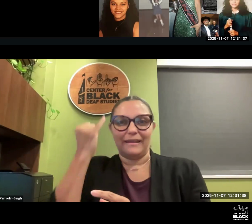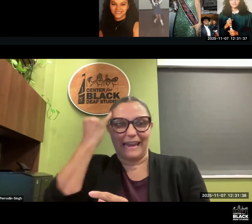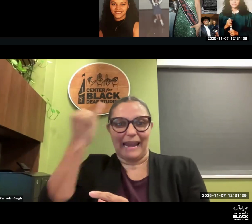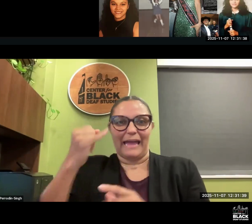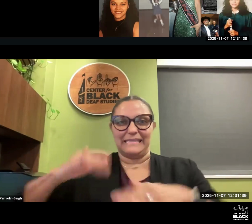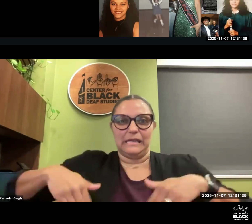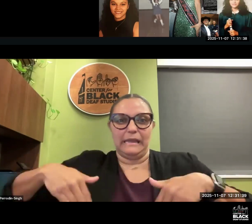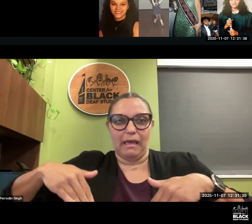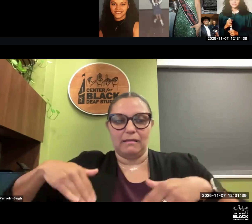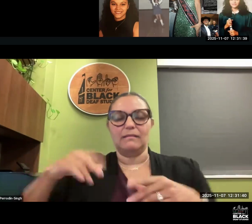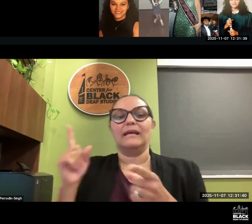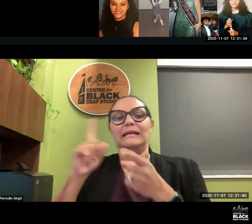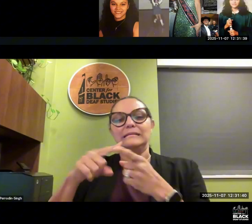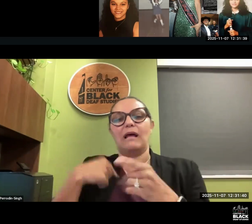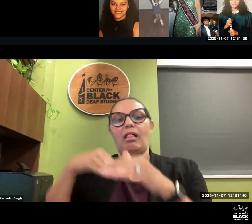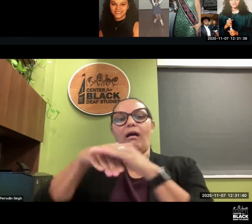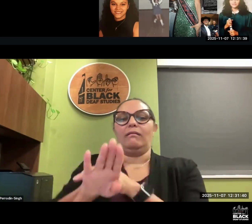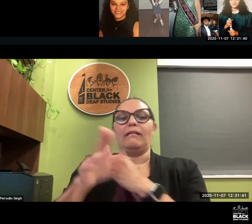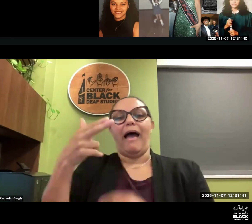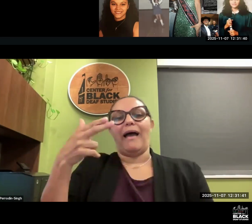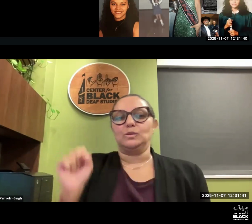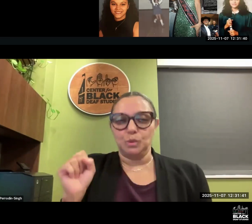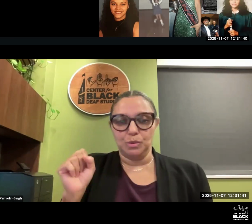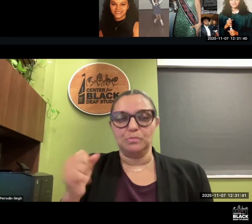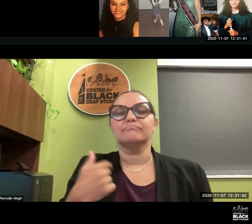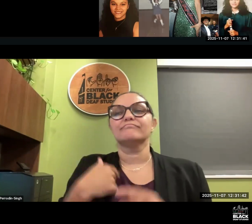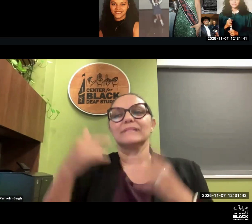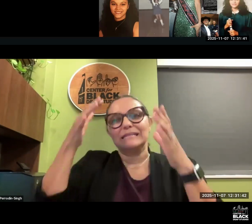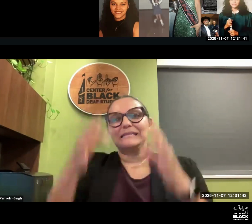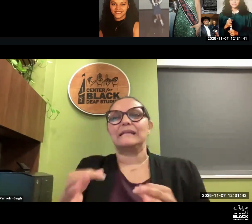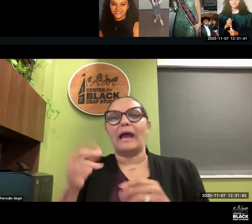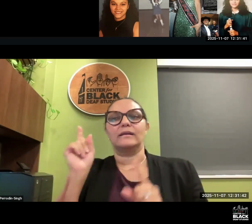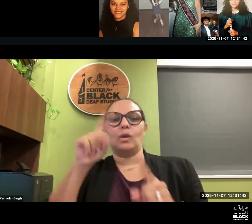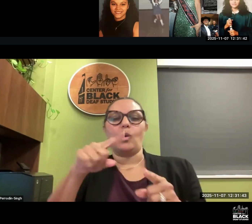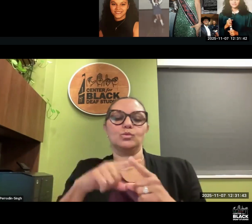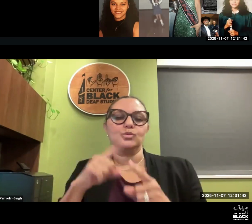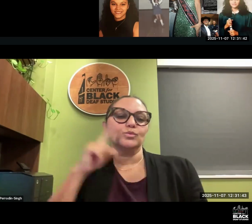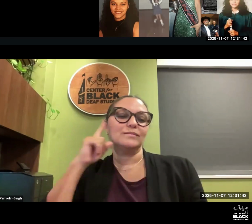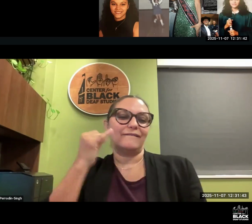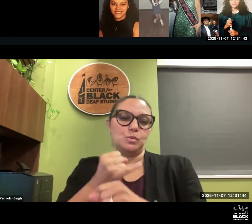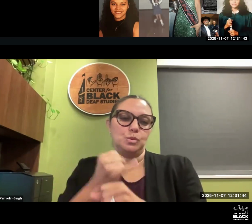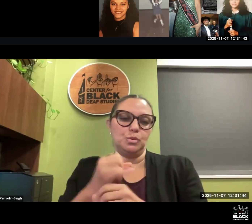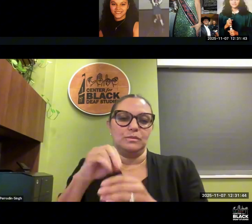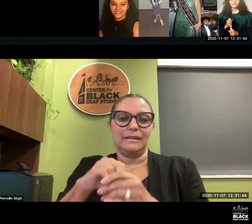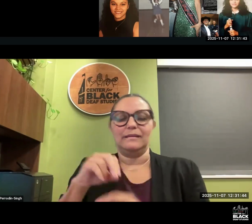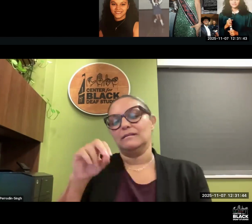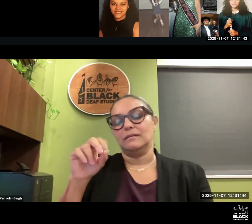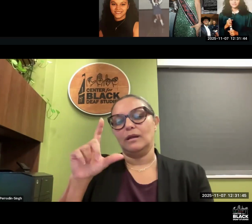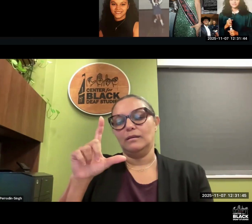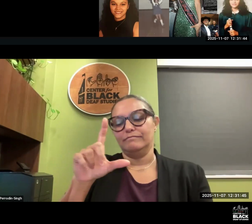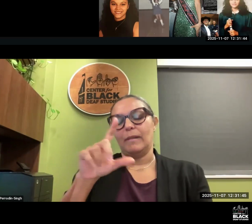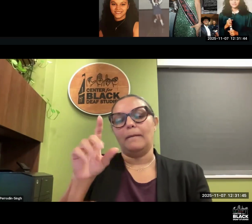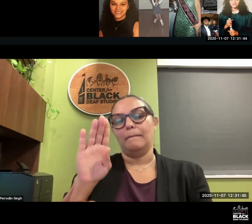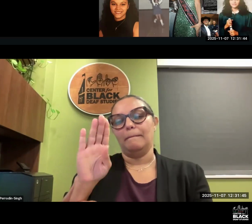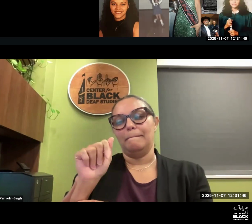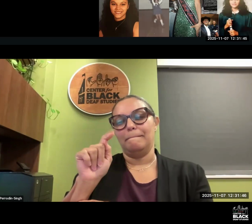was no IDEA. None of that was in existence until I was in high school. And that's when I decided to